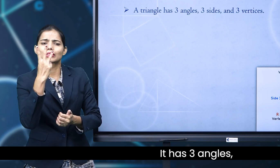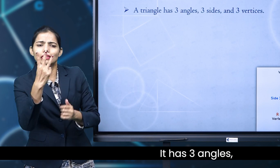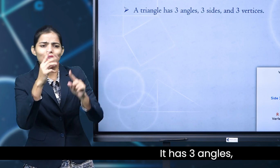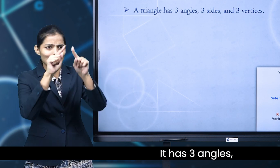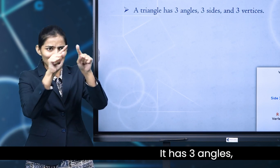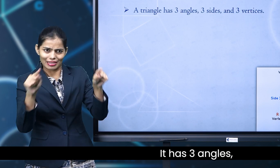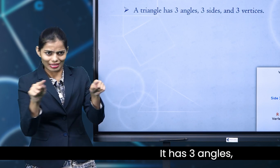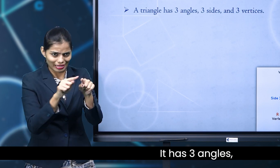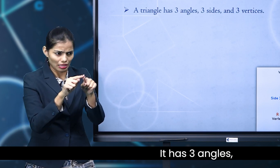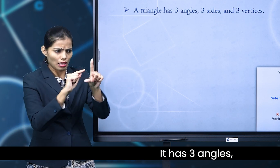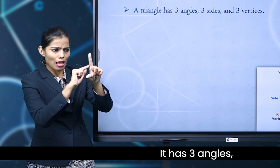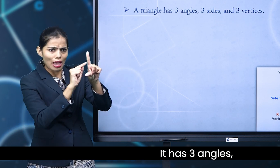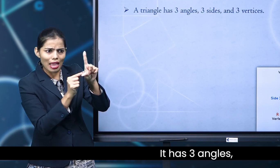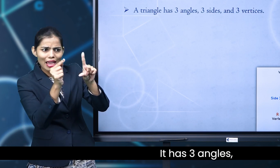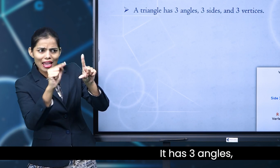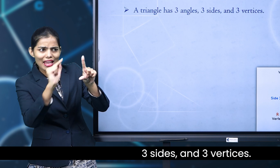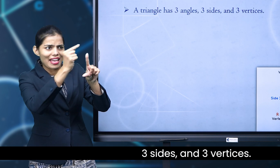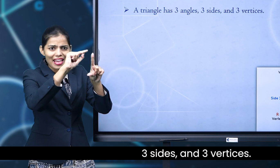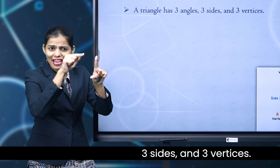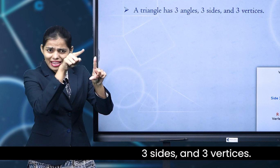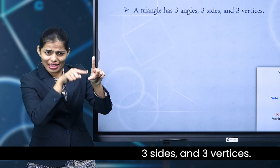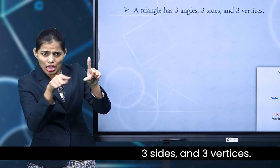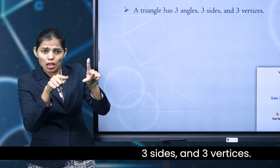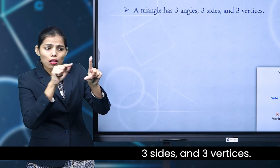3 angles, 3 sides,